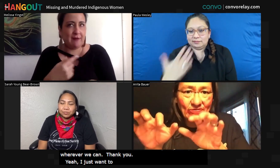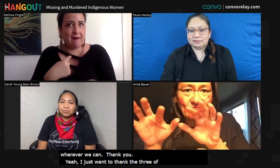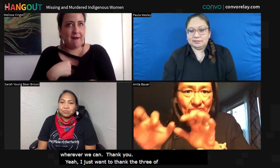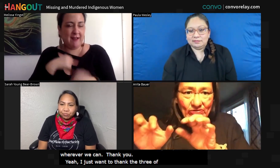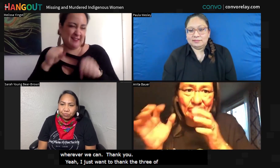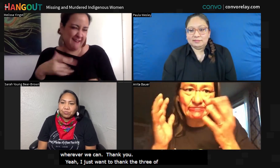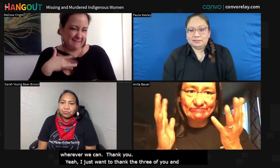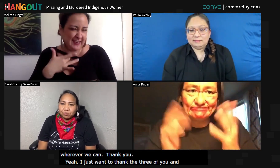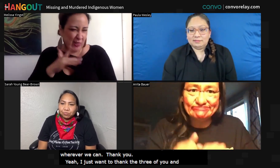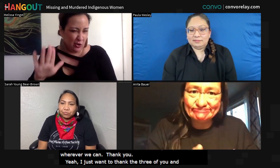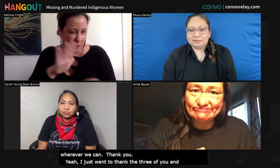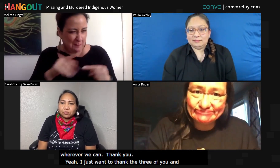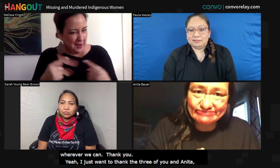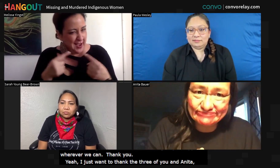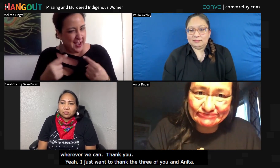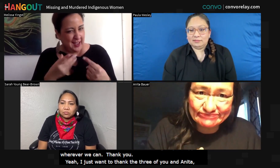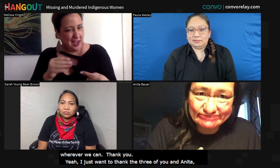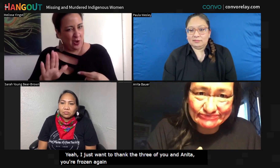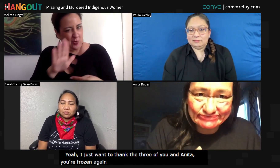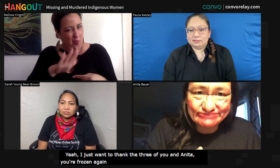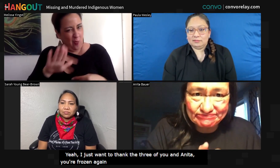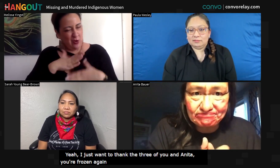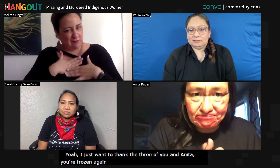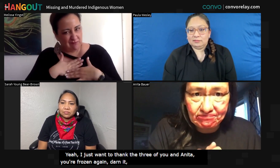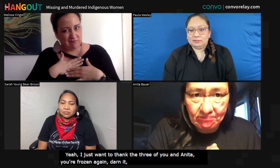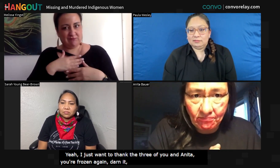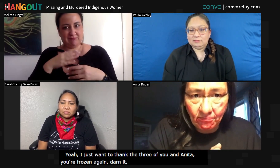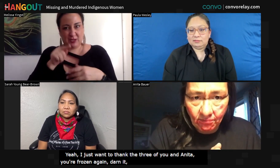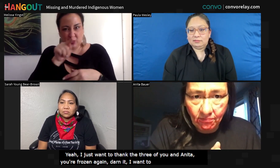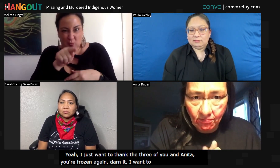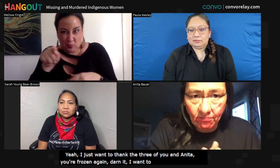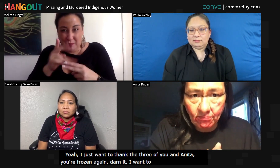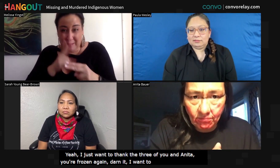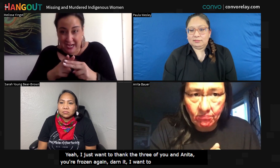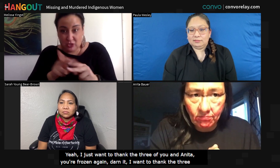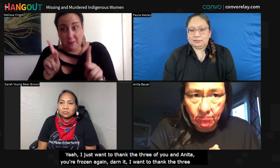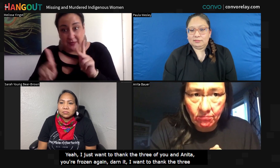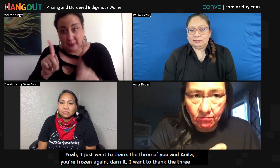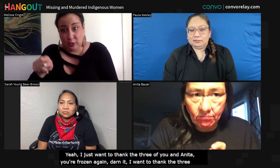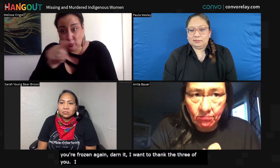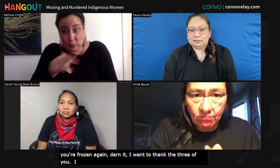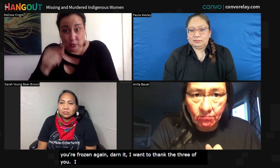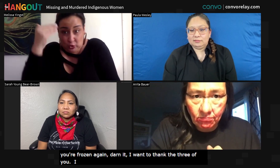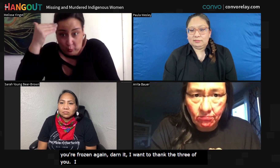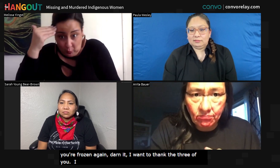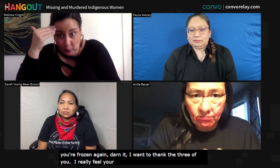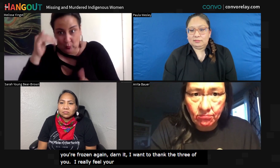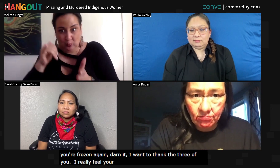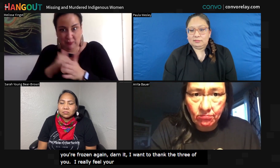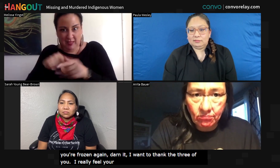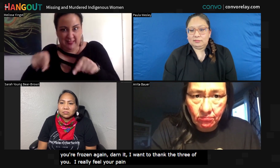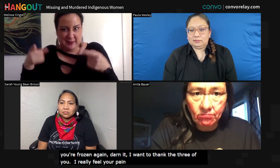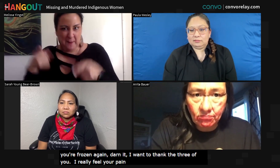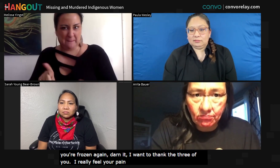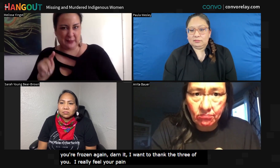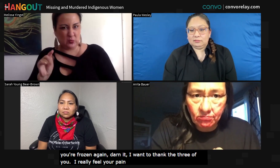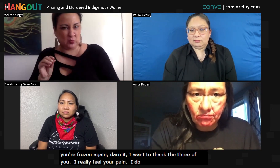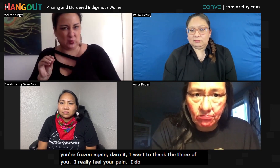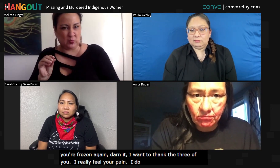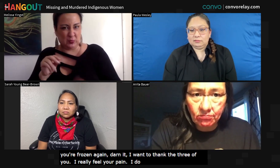just want to thank the three of you. I really feel your pain. I do. And you mentioned specific people that you knew in your